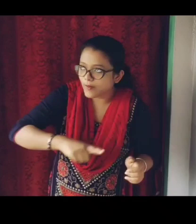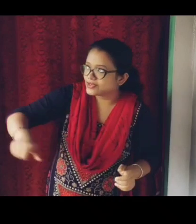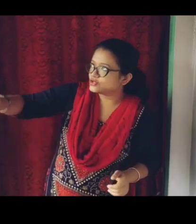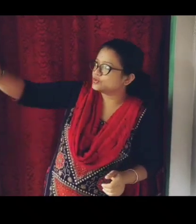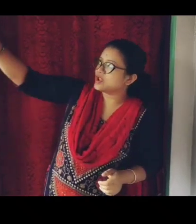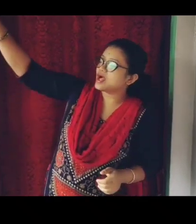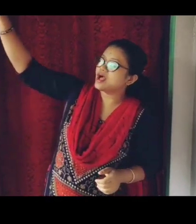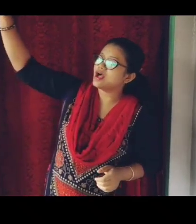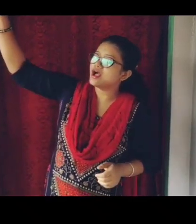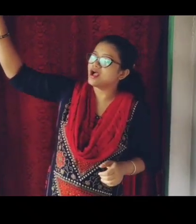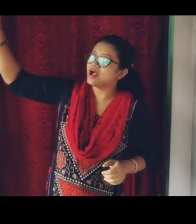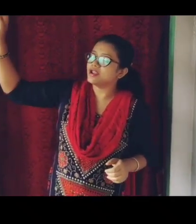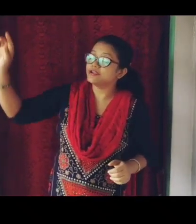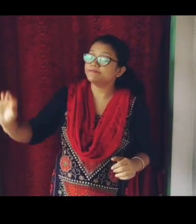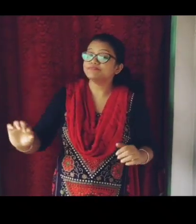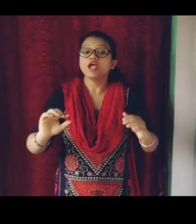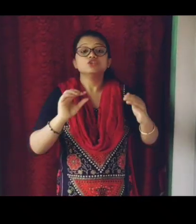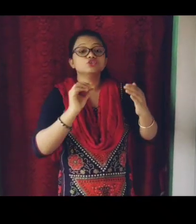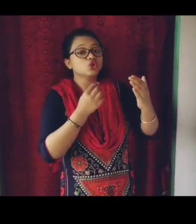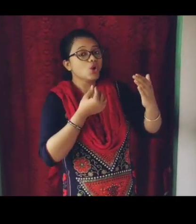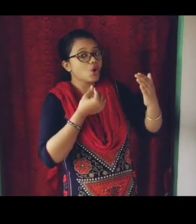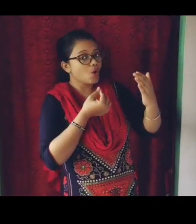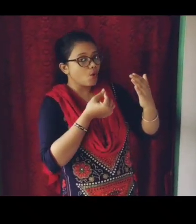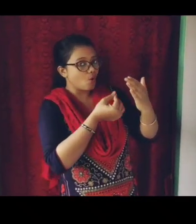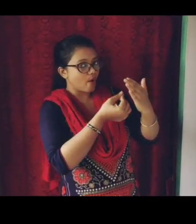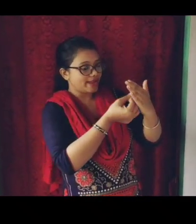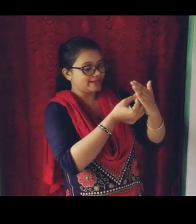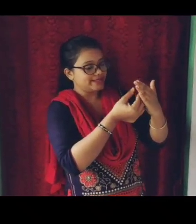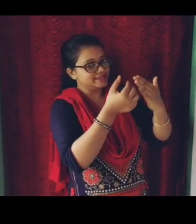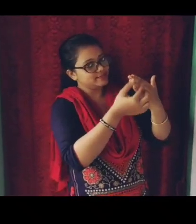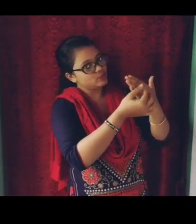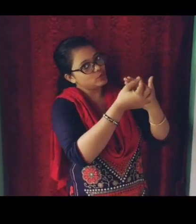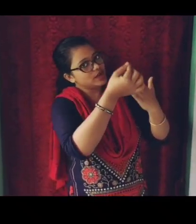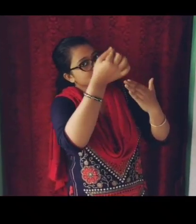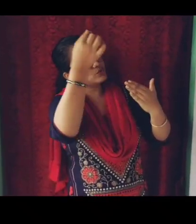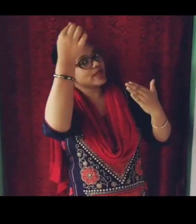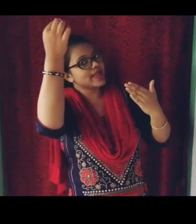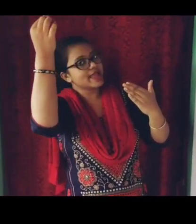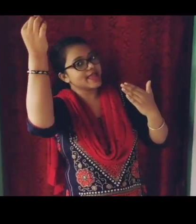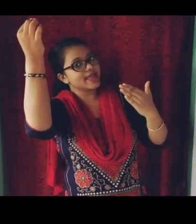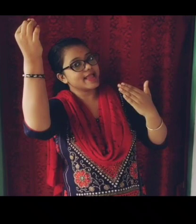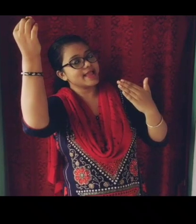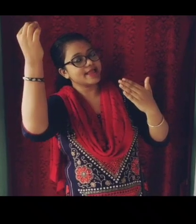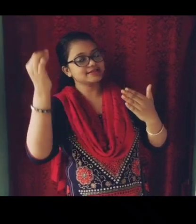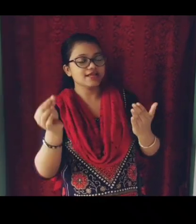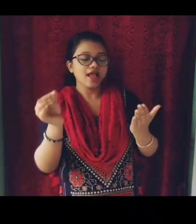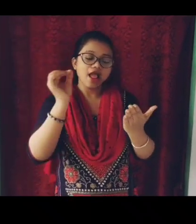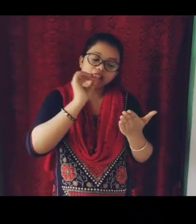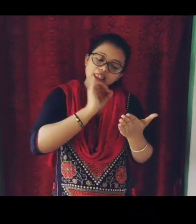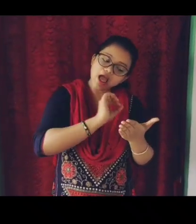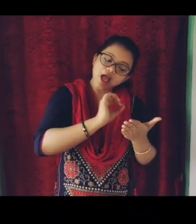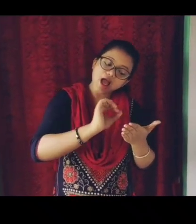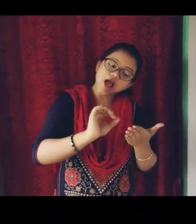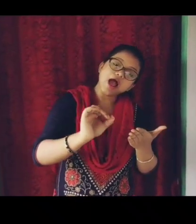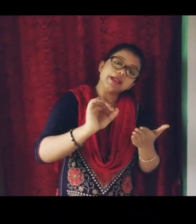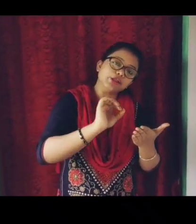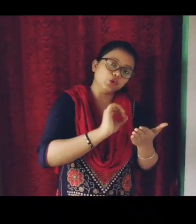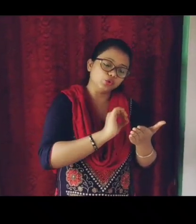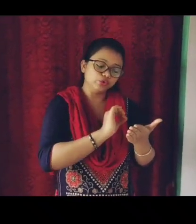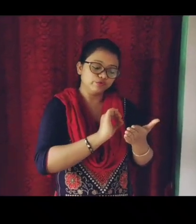to run. So, I needing pulling thread. La, I know to